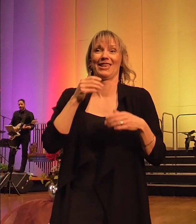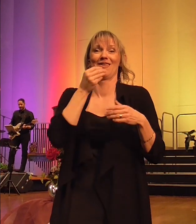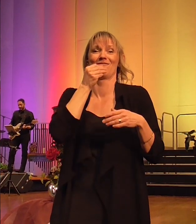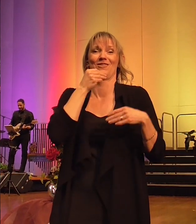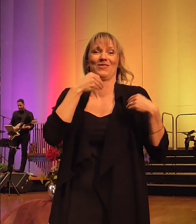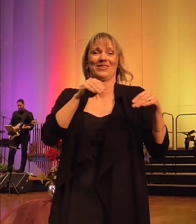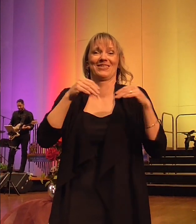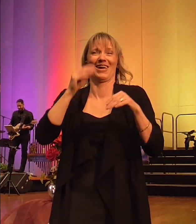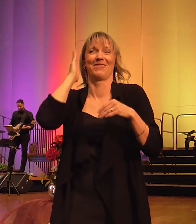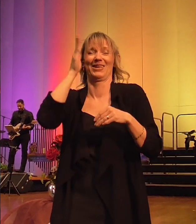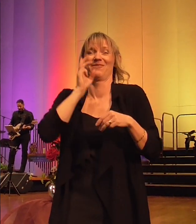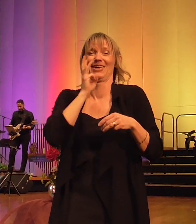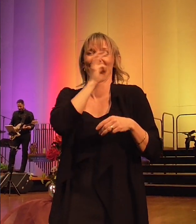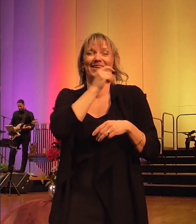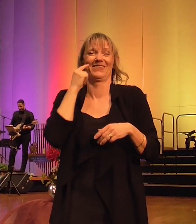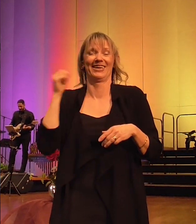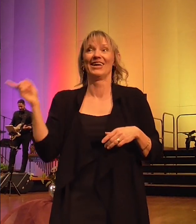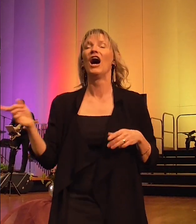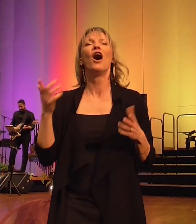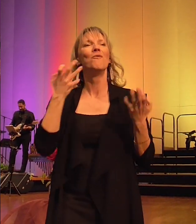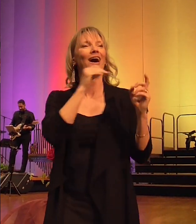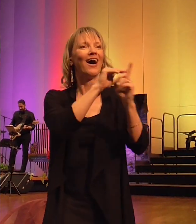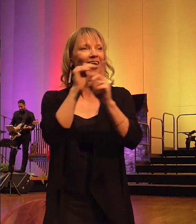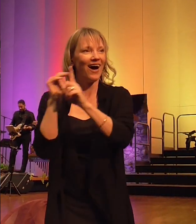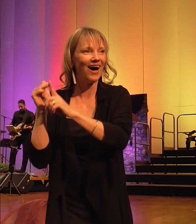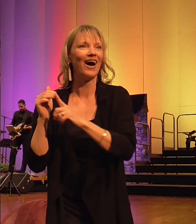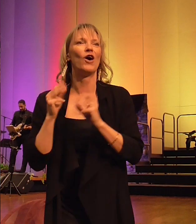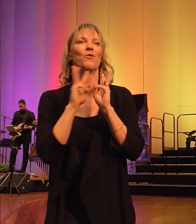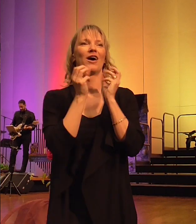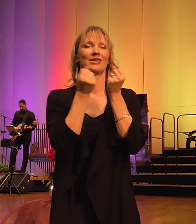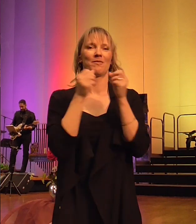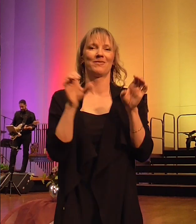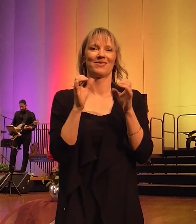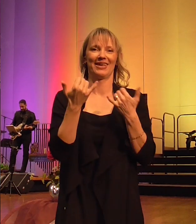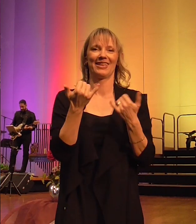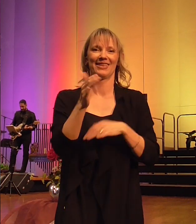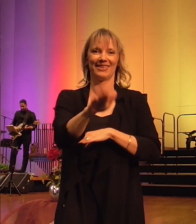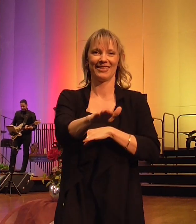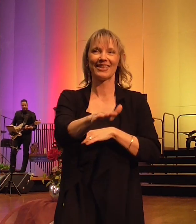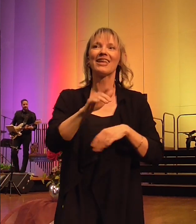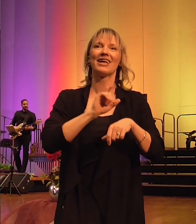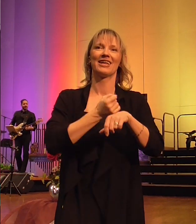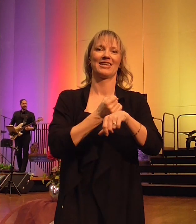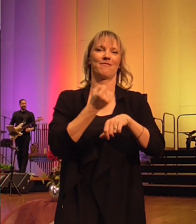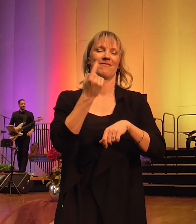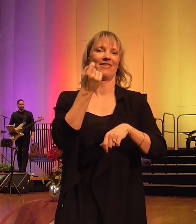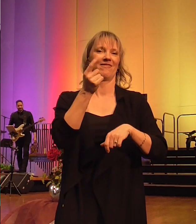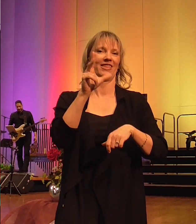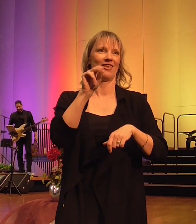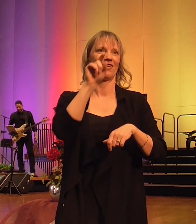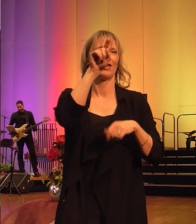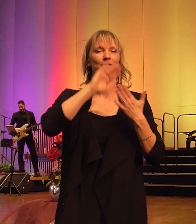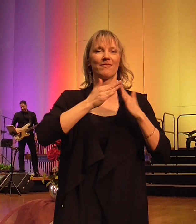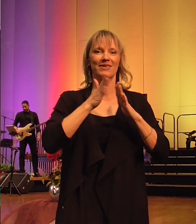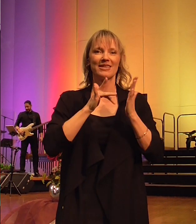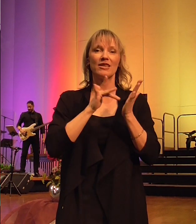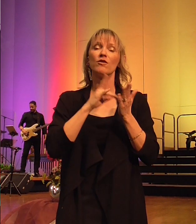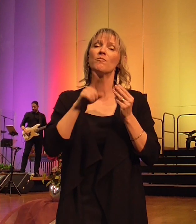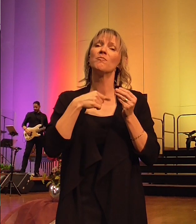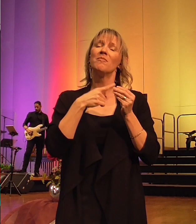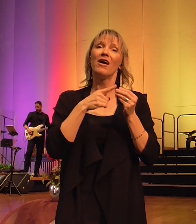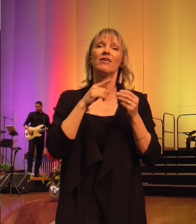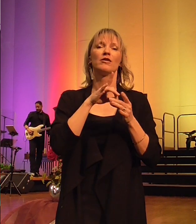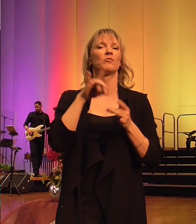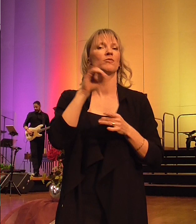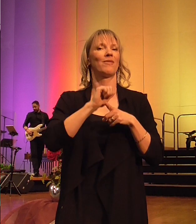really weird for you. Really. I just want to remind you all about this workshop we're doing today at 11:30 over in the community center about